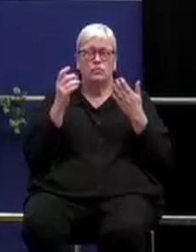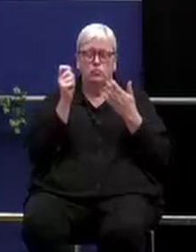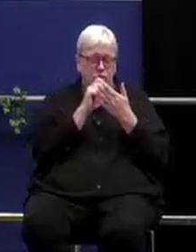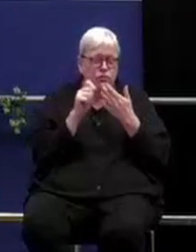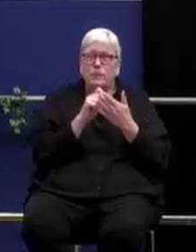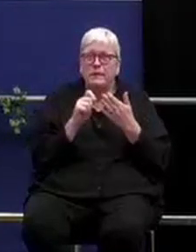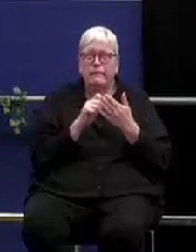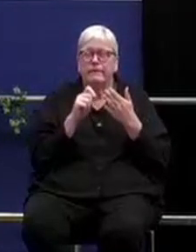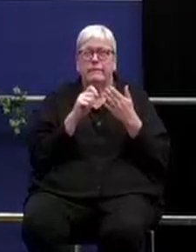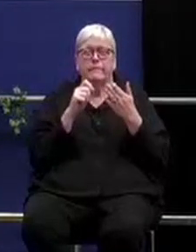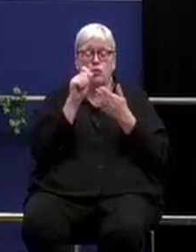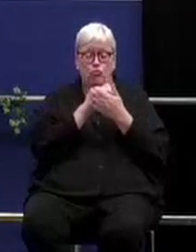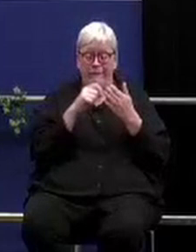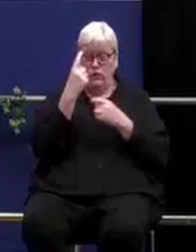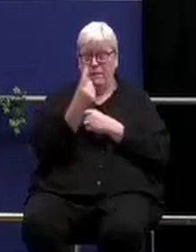write.